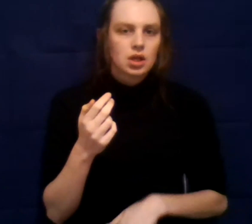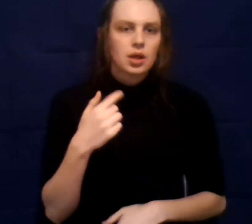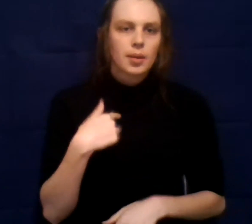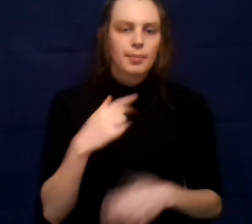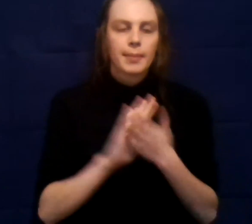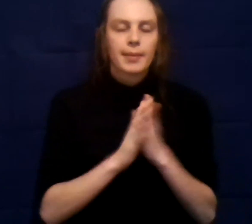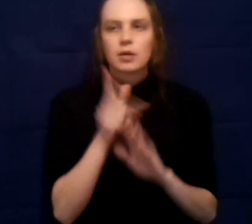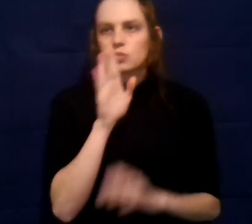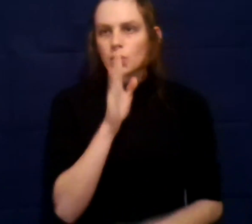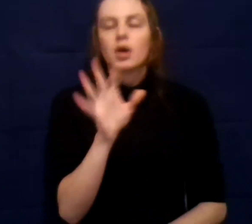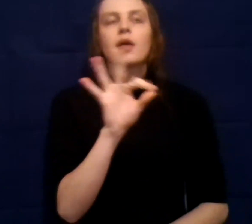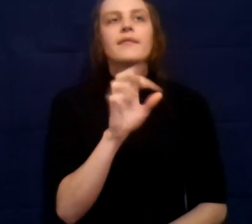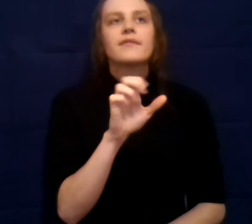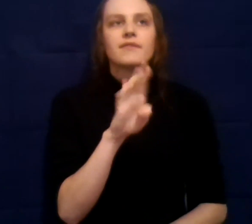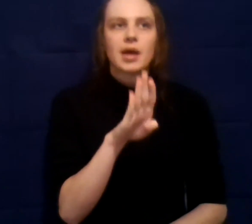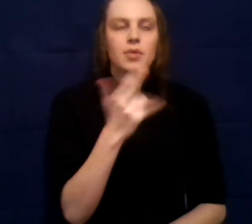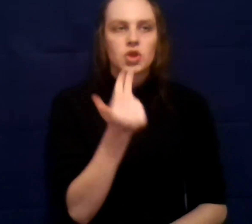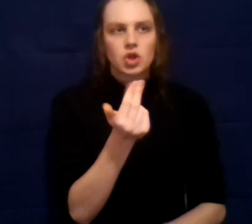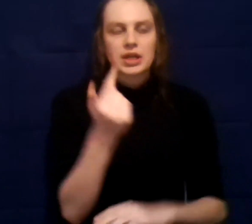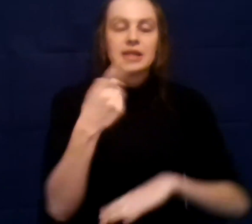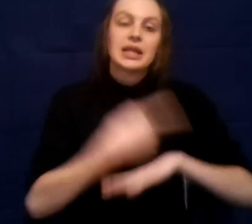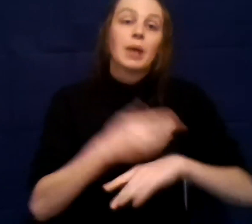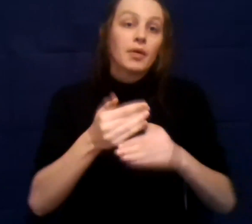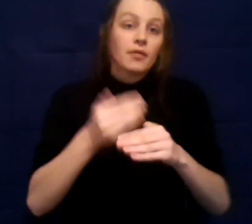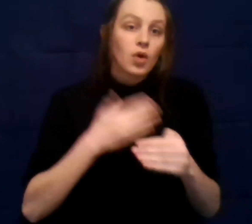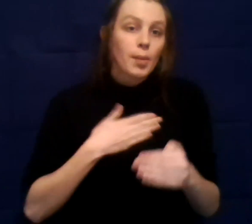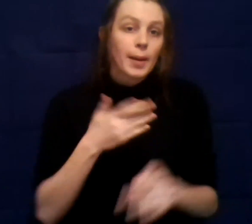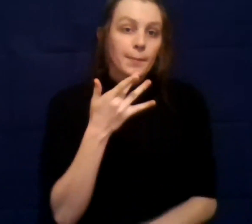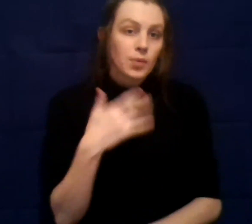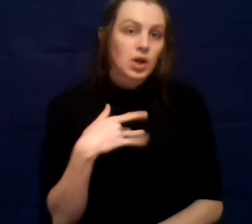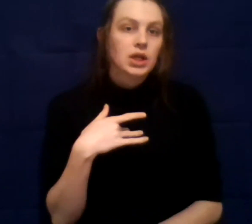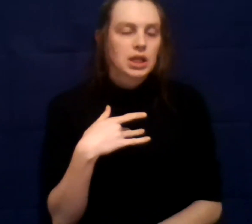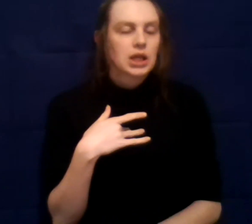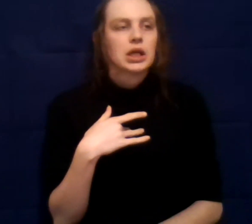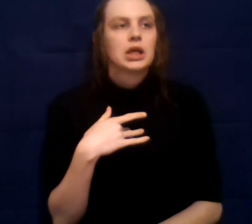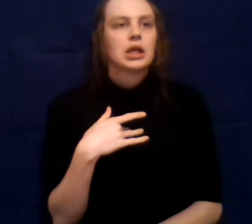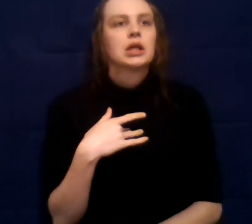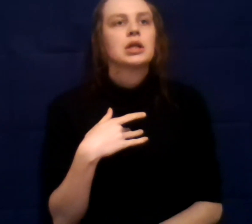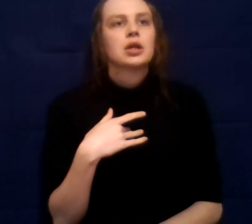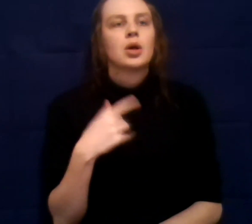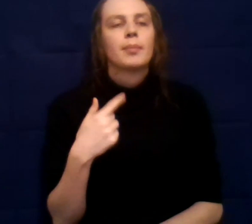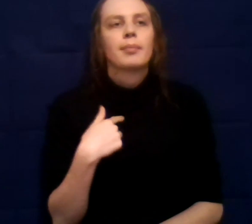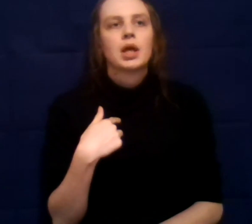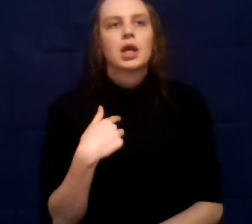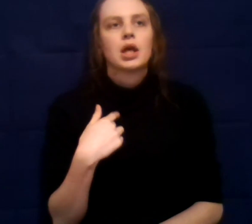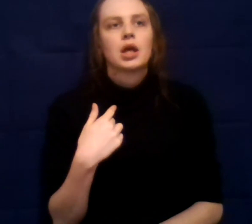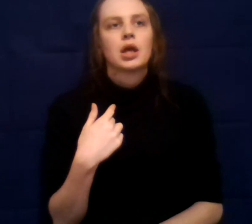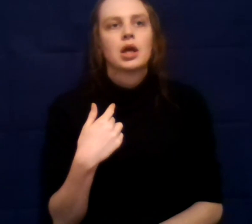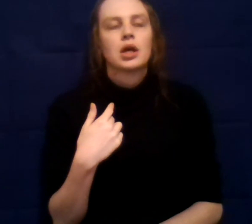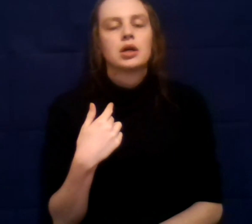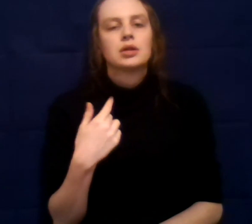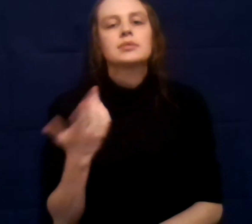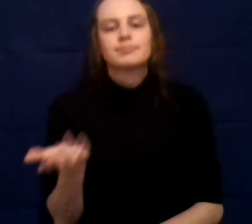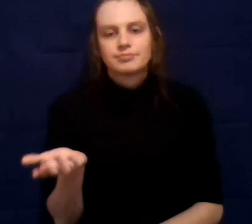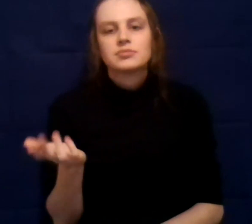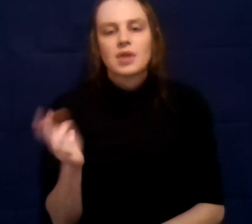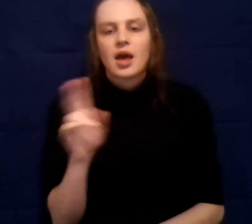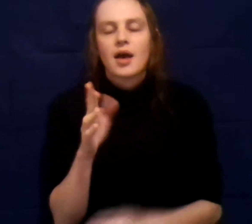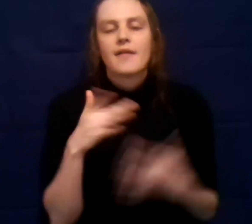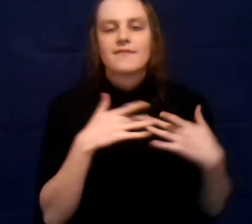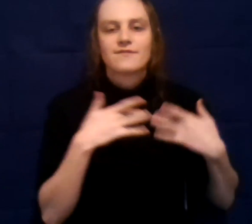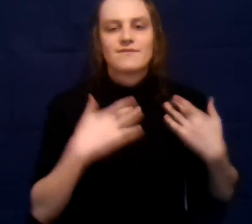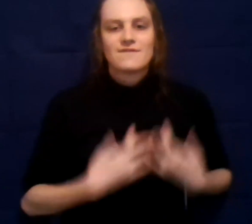February 13th. That's the day before my birthday. So I've been cursed since birth as a Valentine baby.